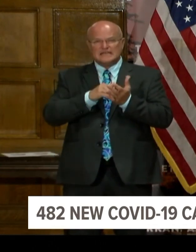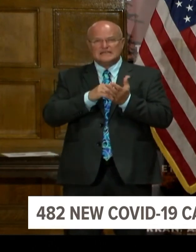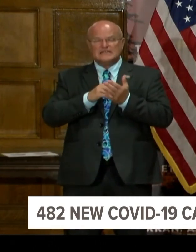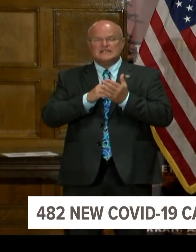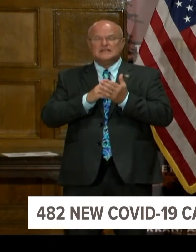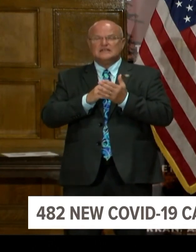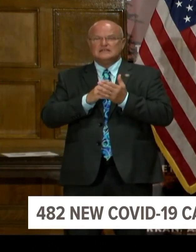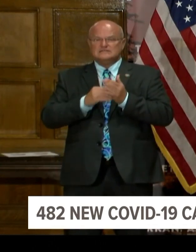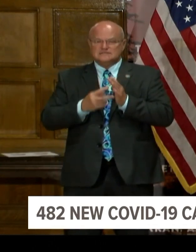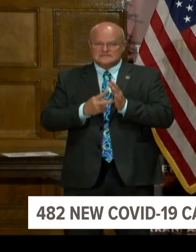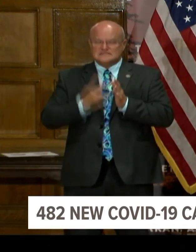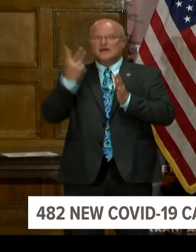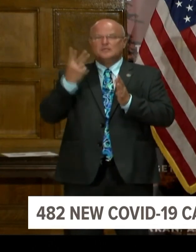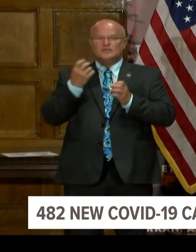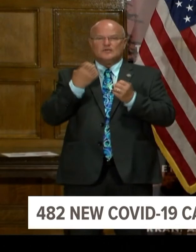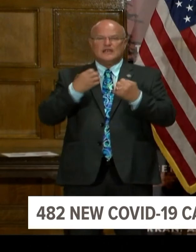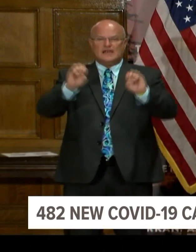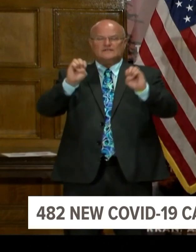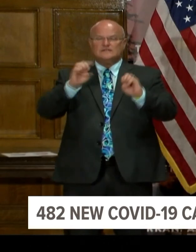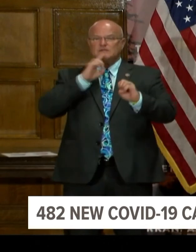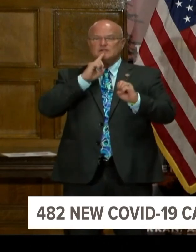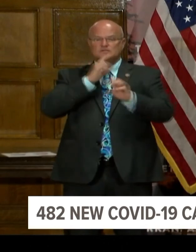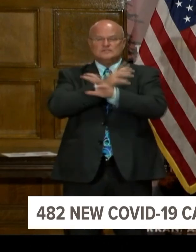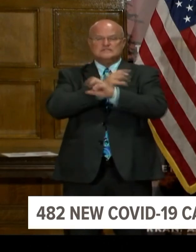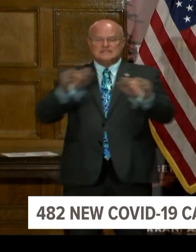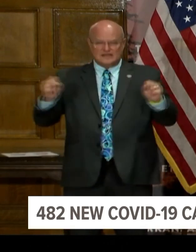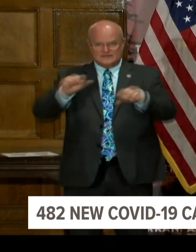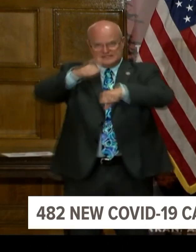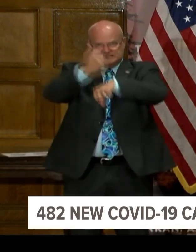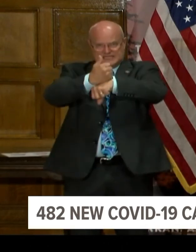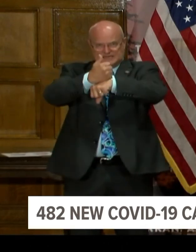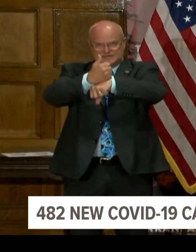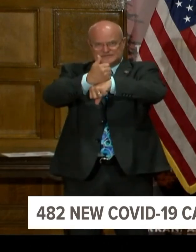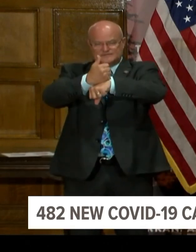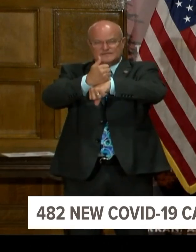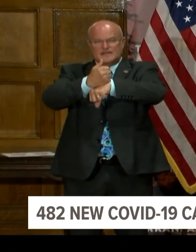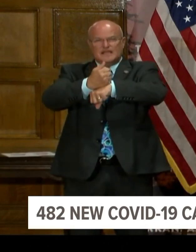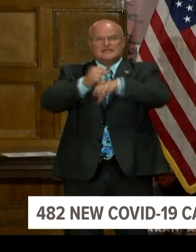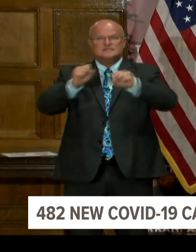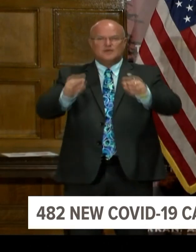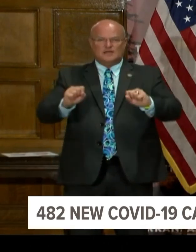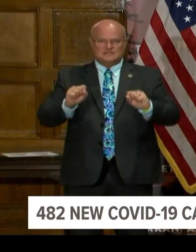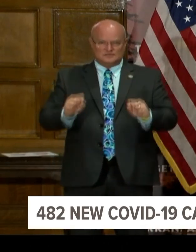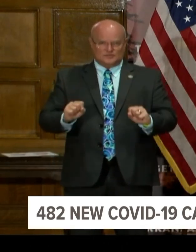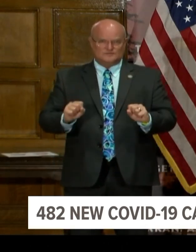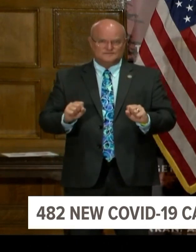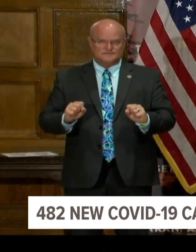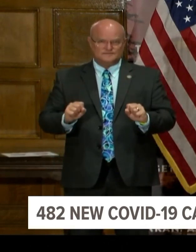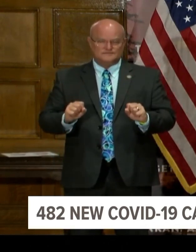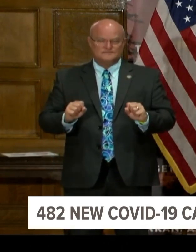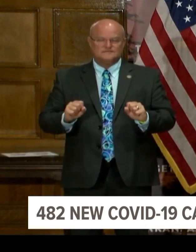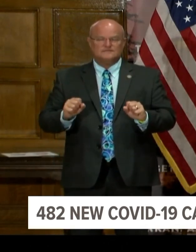their efforts to make sure that safety precautions are in place as much as is possible.